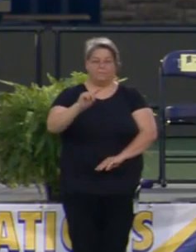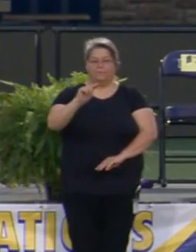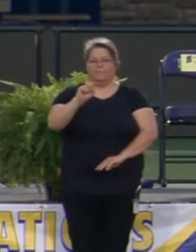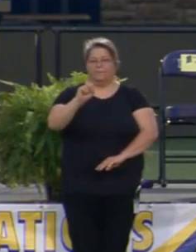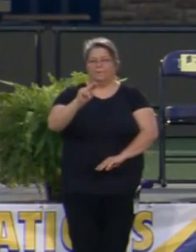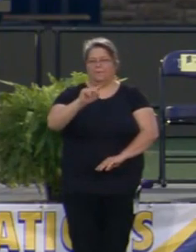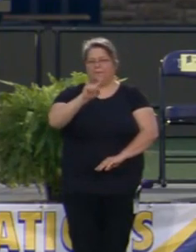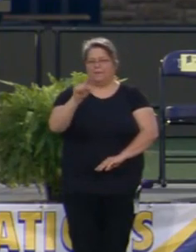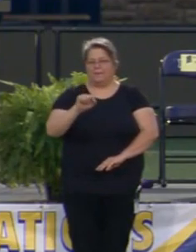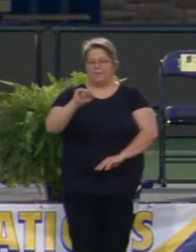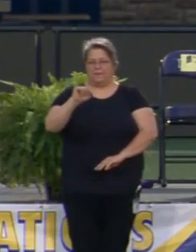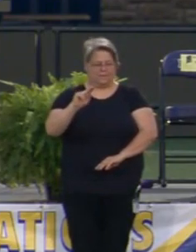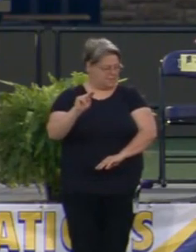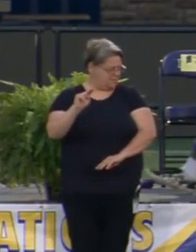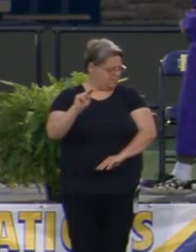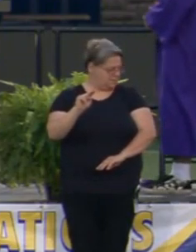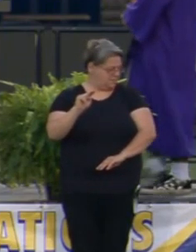Tenzin Wozer.